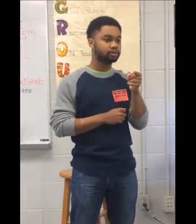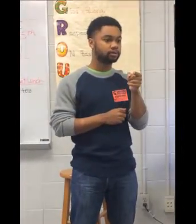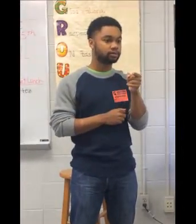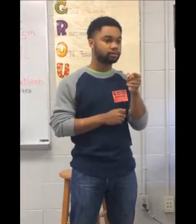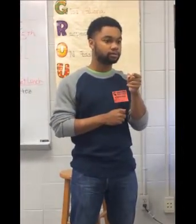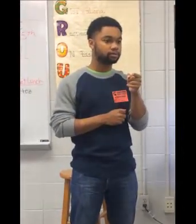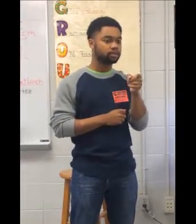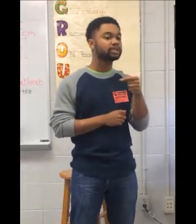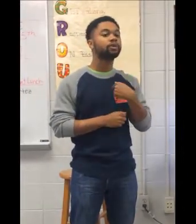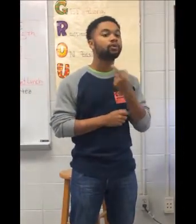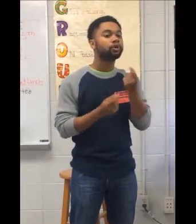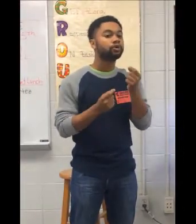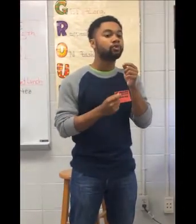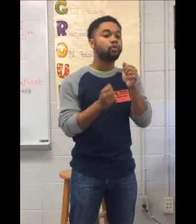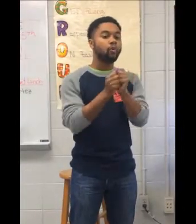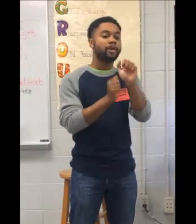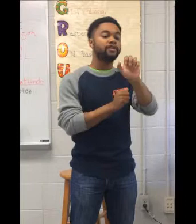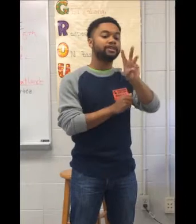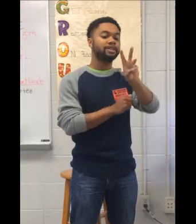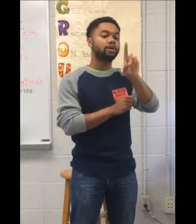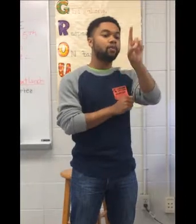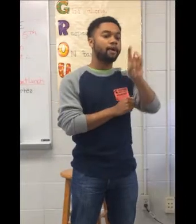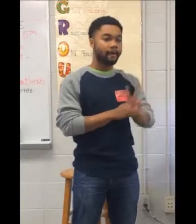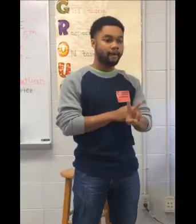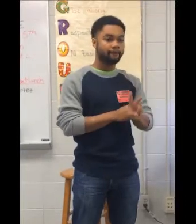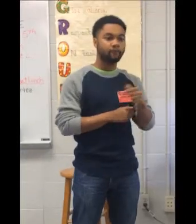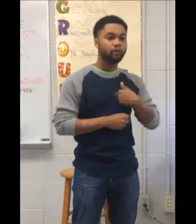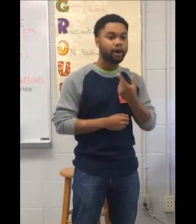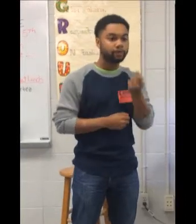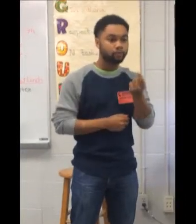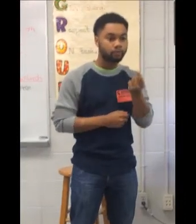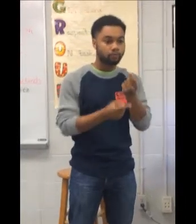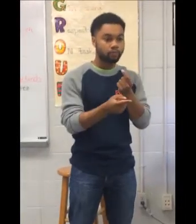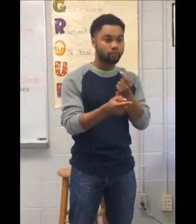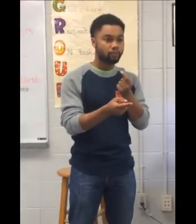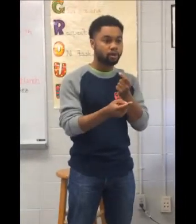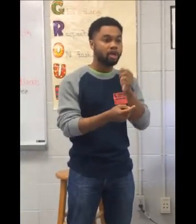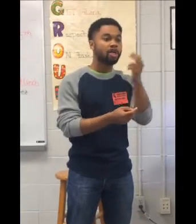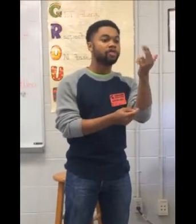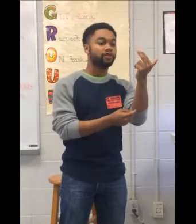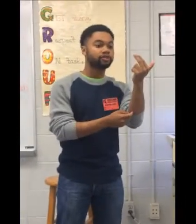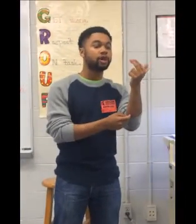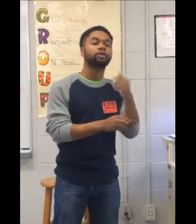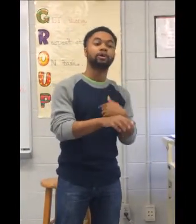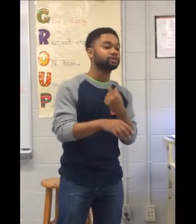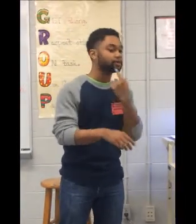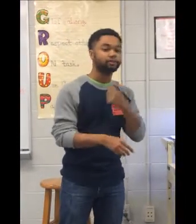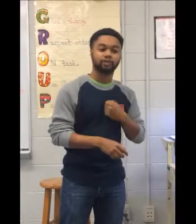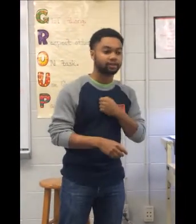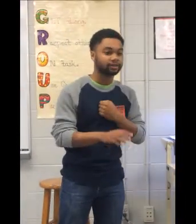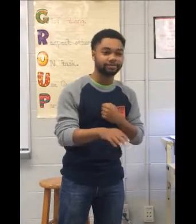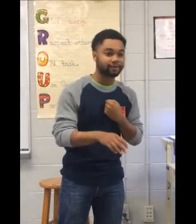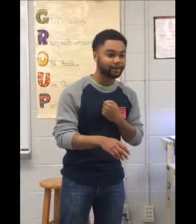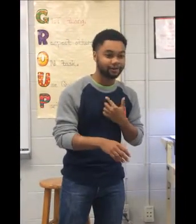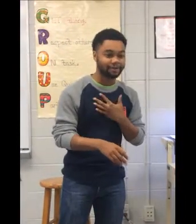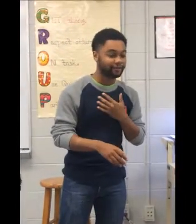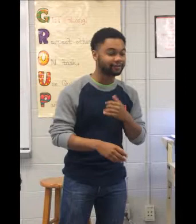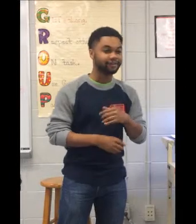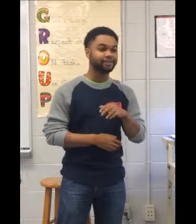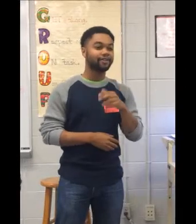now. You should be focused up here. 13 over 13 over 13 halves. 3 over 2 3 halves, and 3